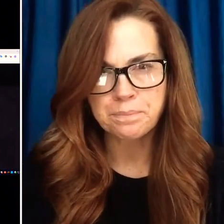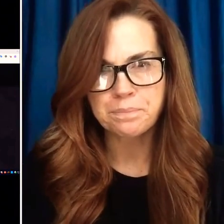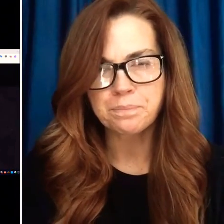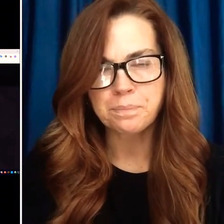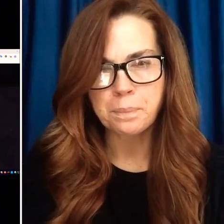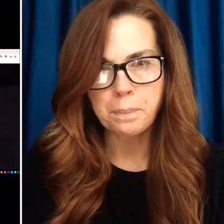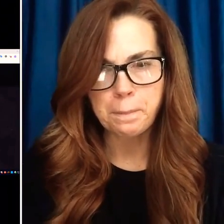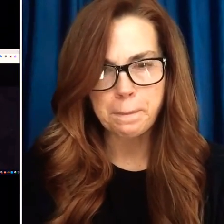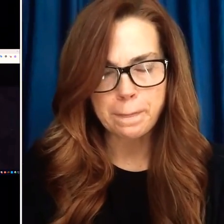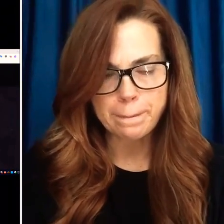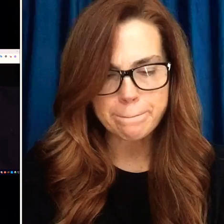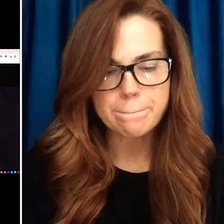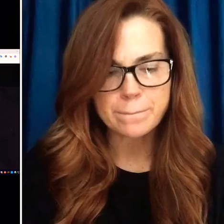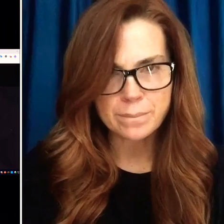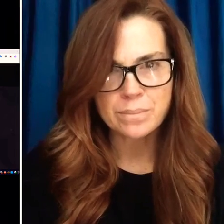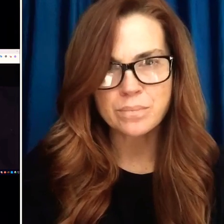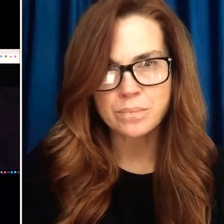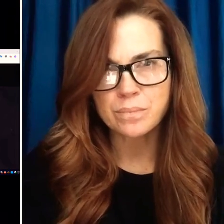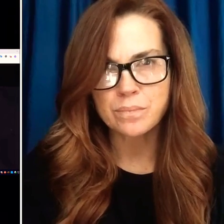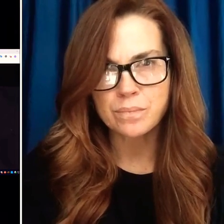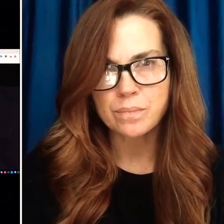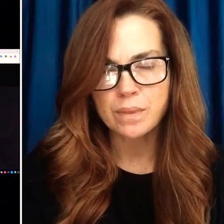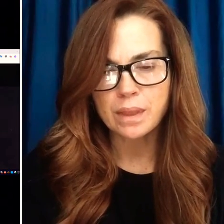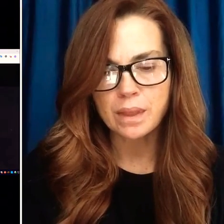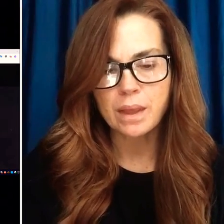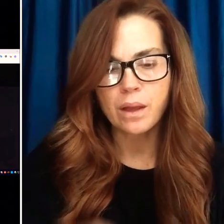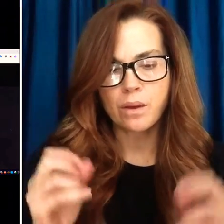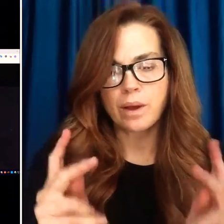we are looking at a